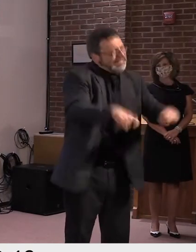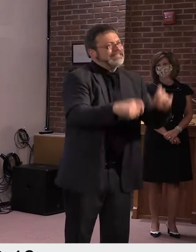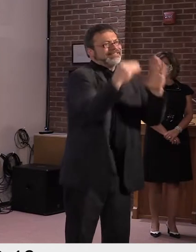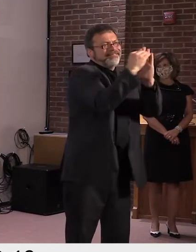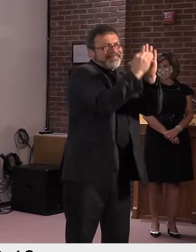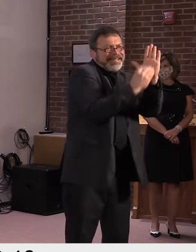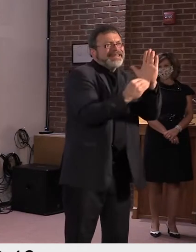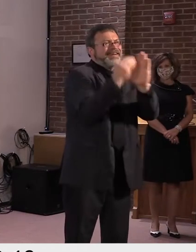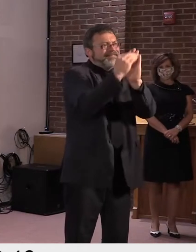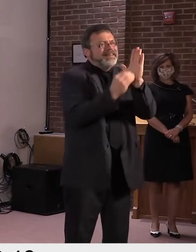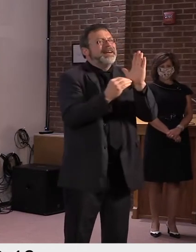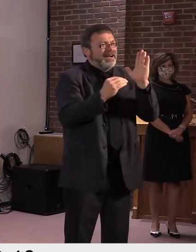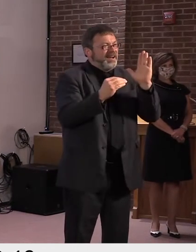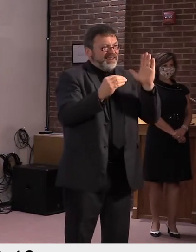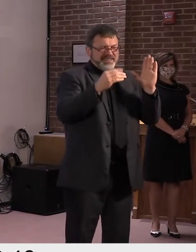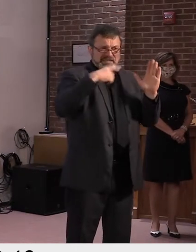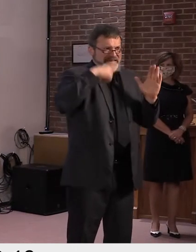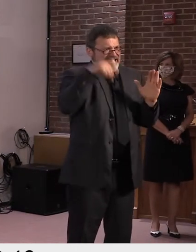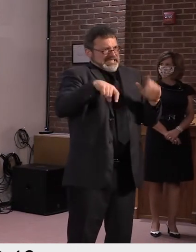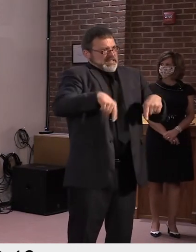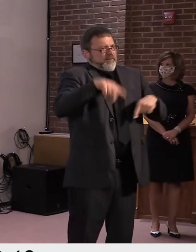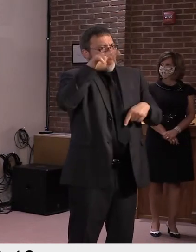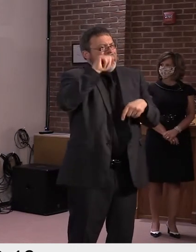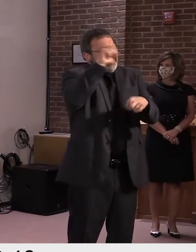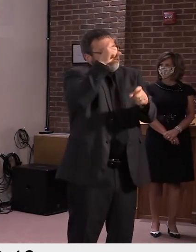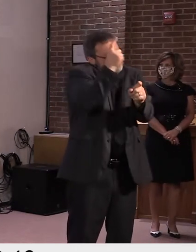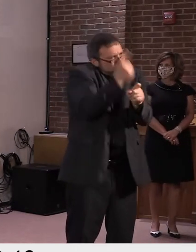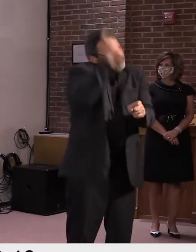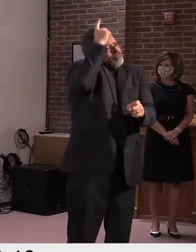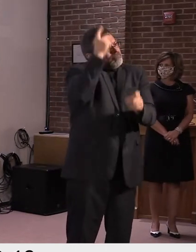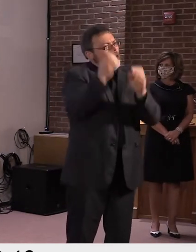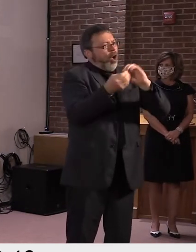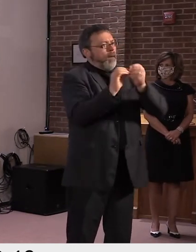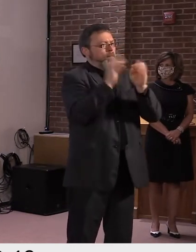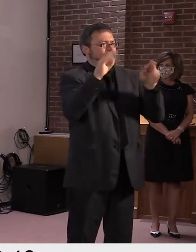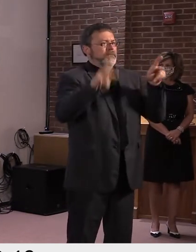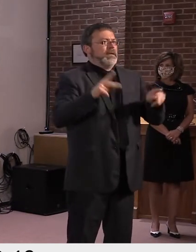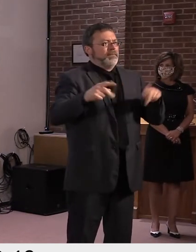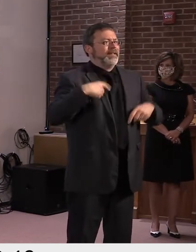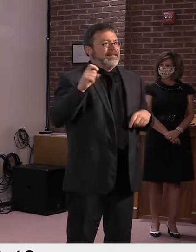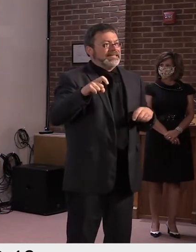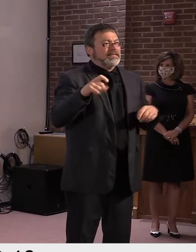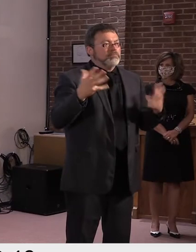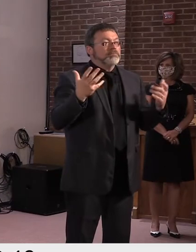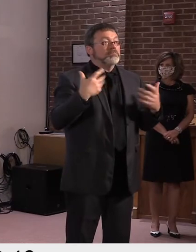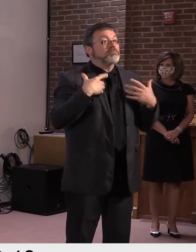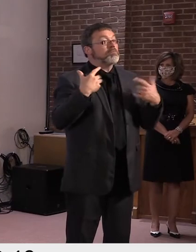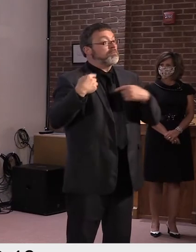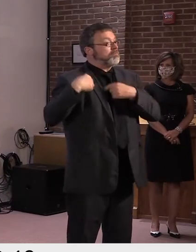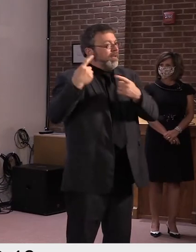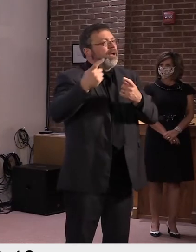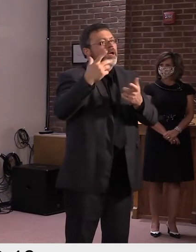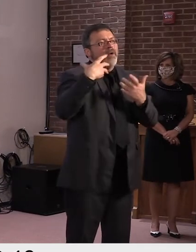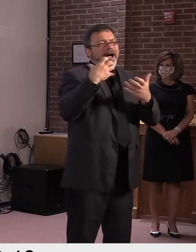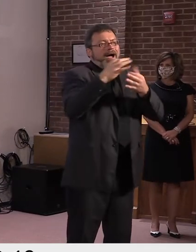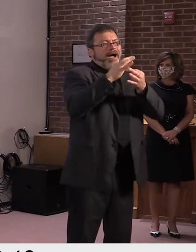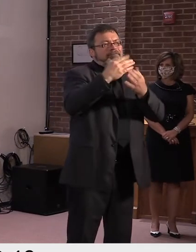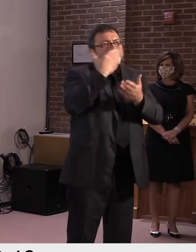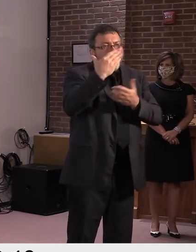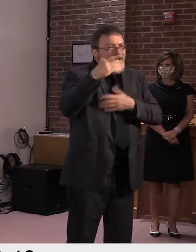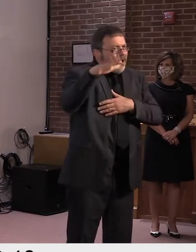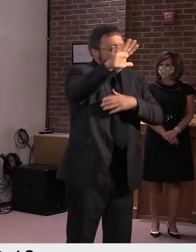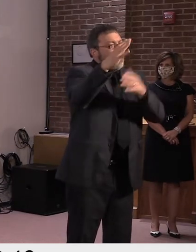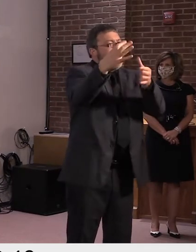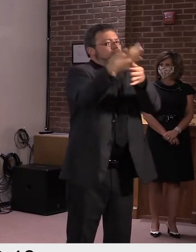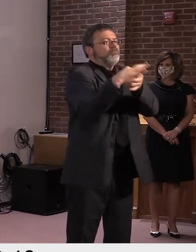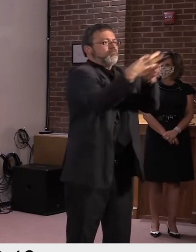once. Along with that, I also want to thank the Vermont Complete Count Committee members and all of our partners for their hard work during this unique time